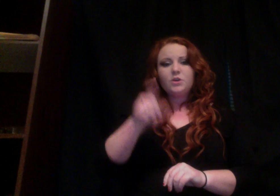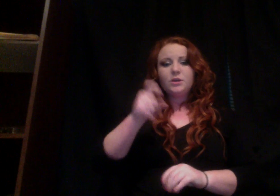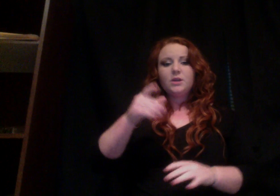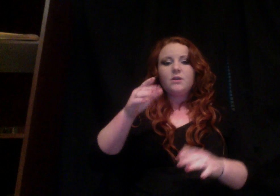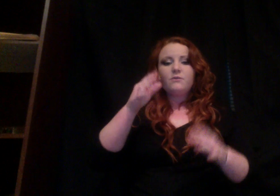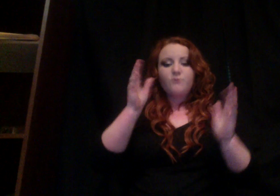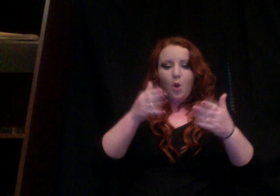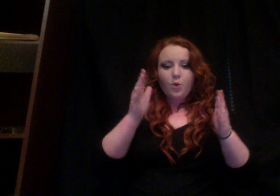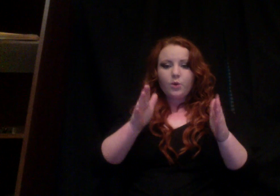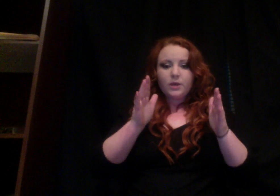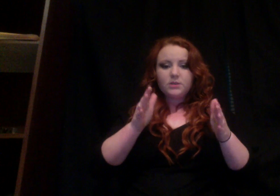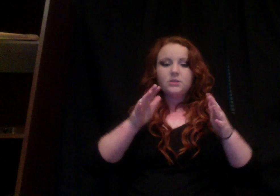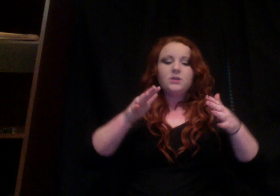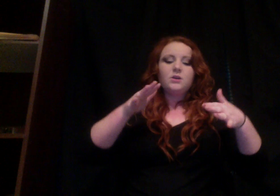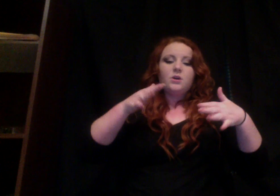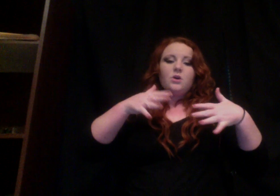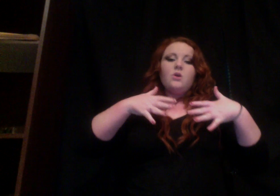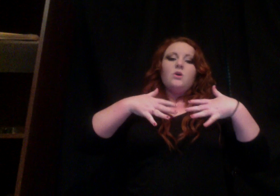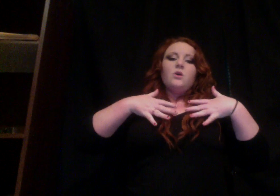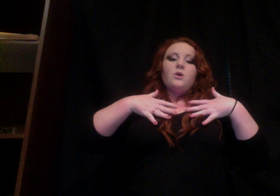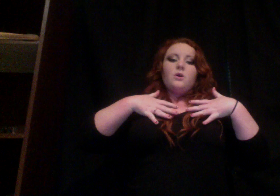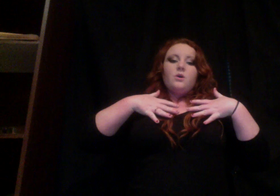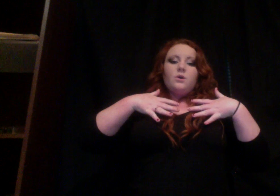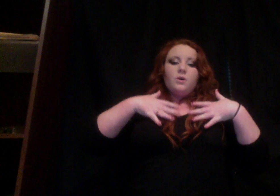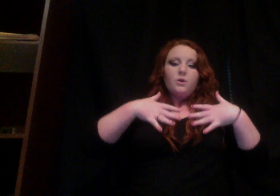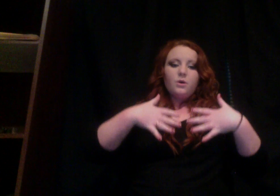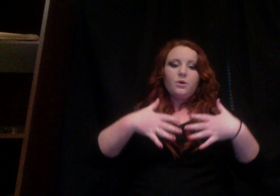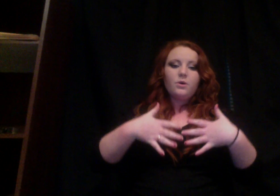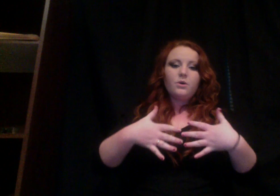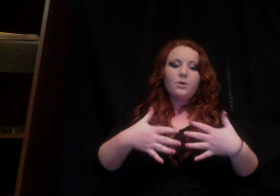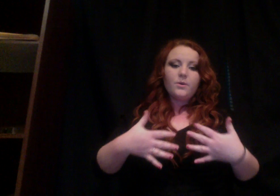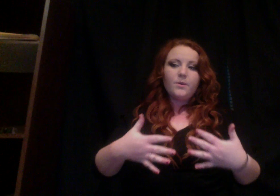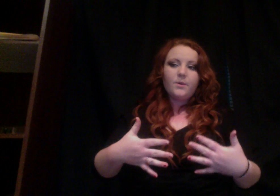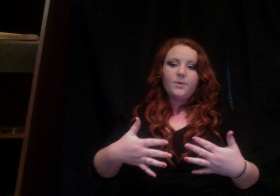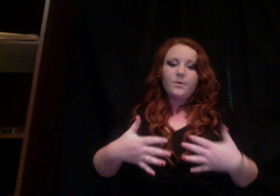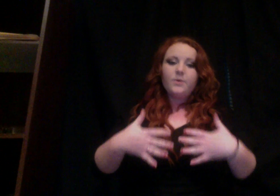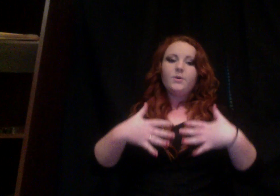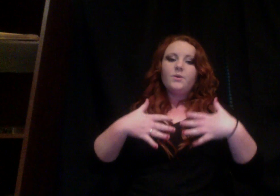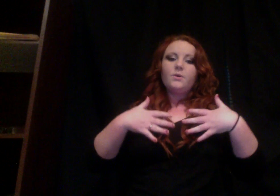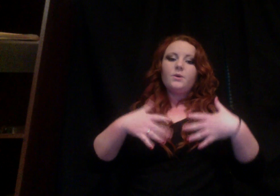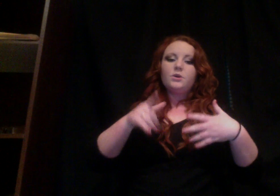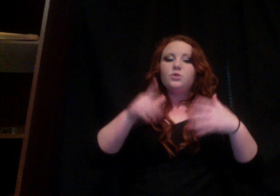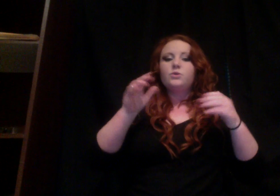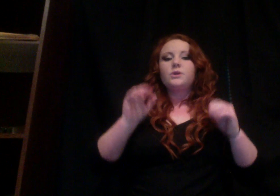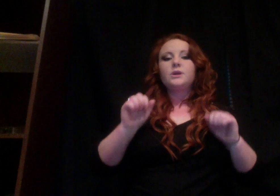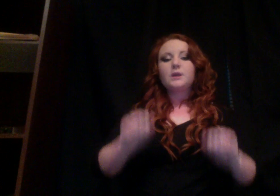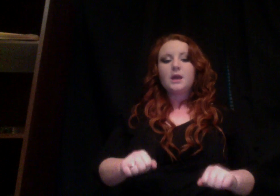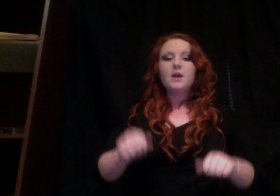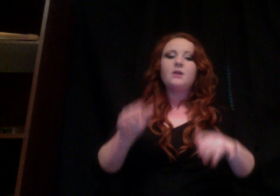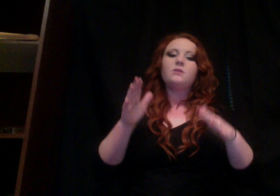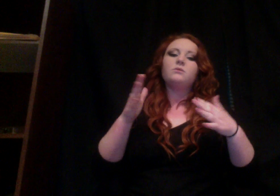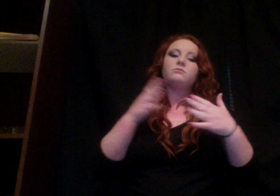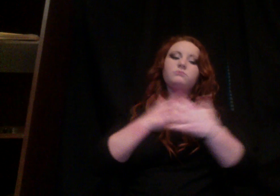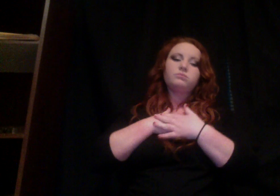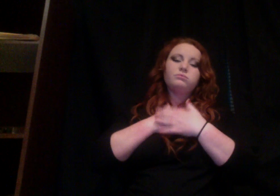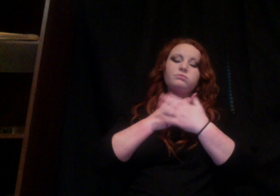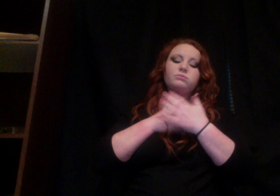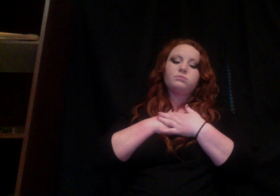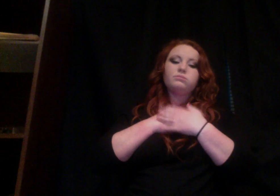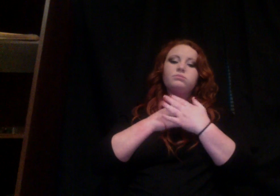breathing during this exam and think about your breathing to keep you relaxed, keep your muscles relaxed. The exam itself takes between